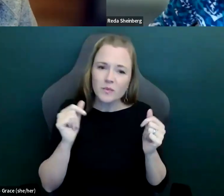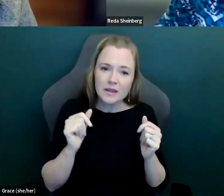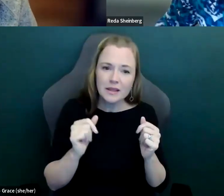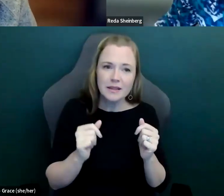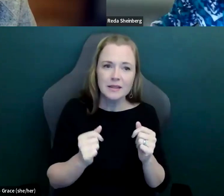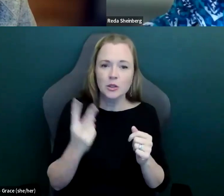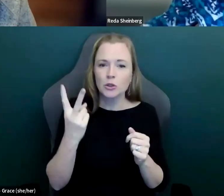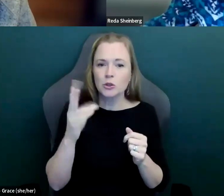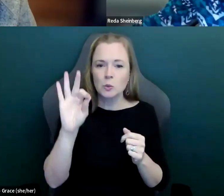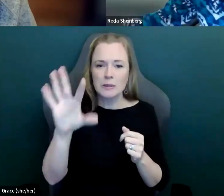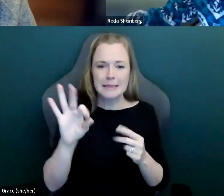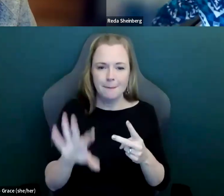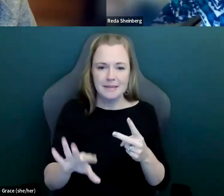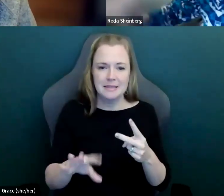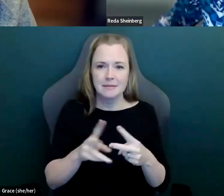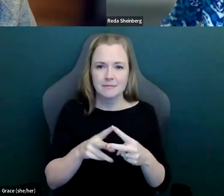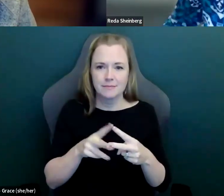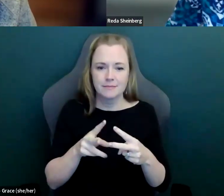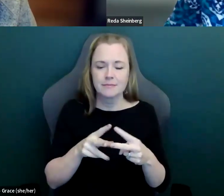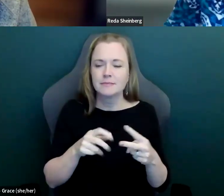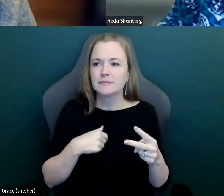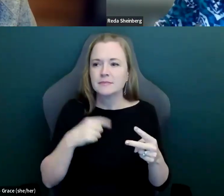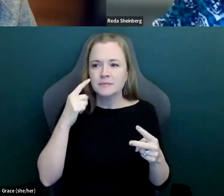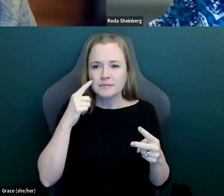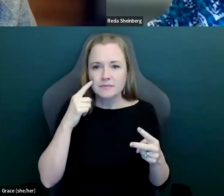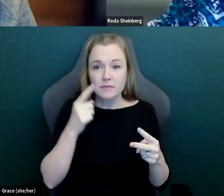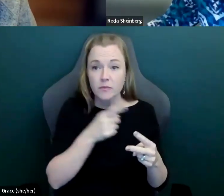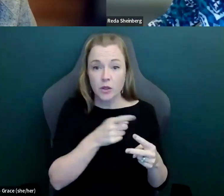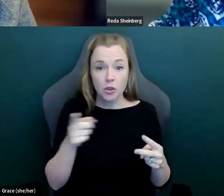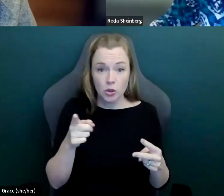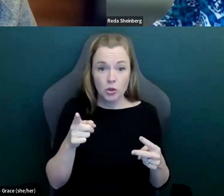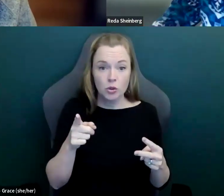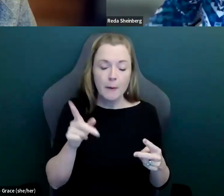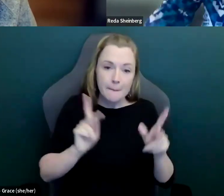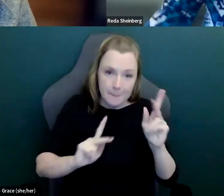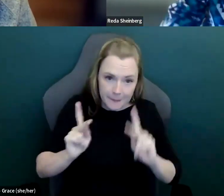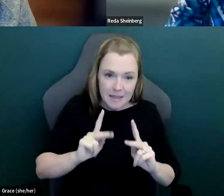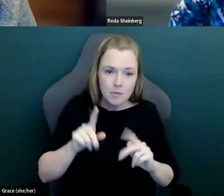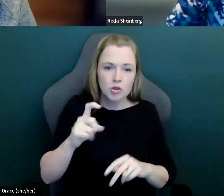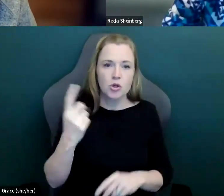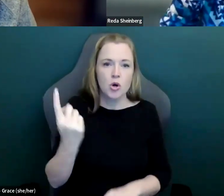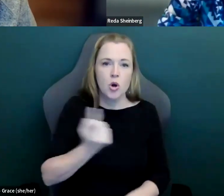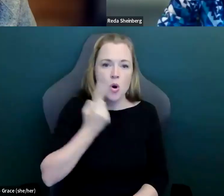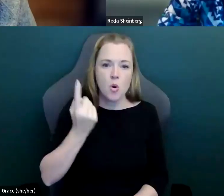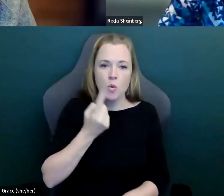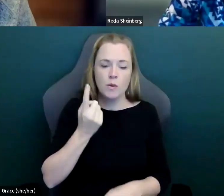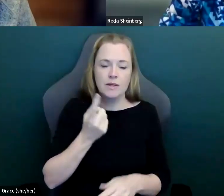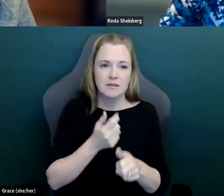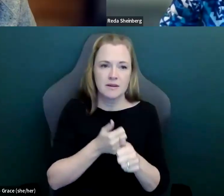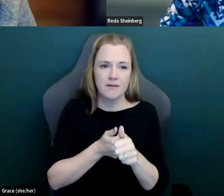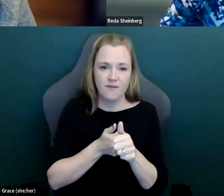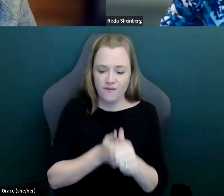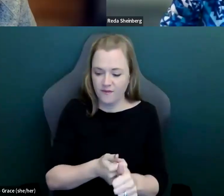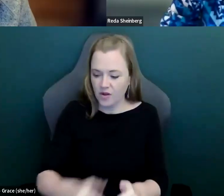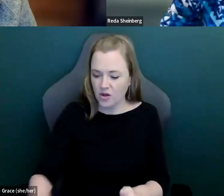two tips. I think that people should always file